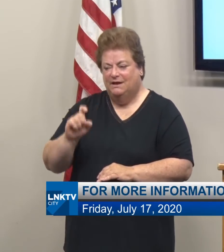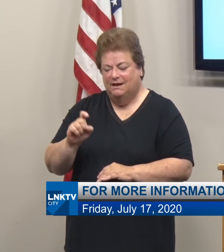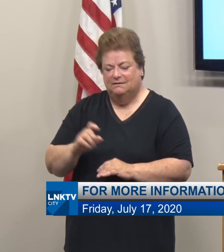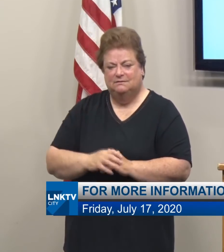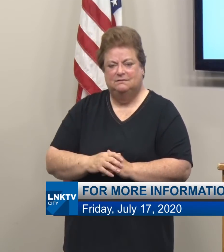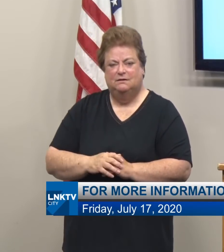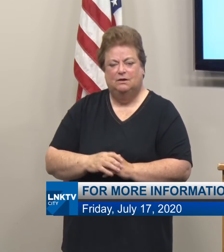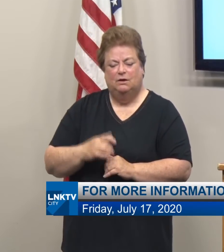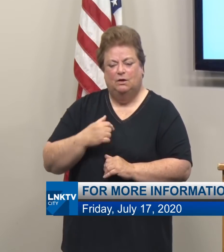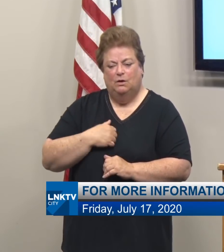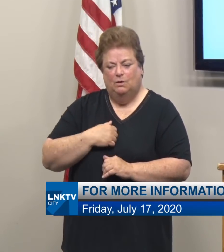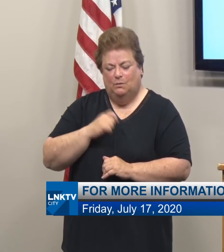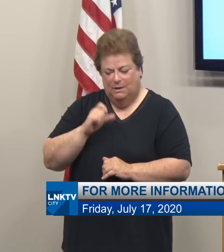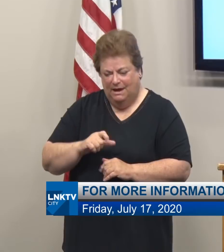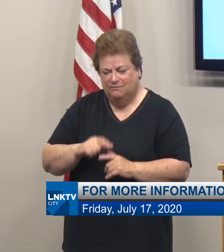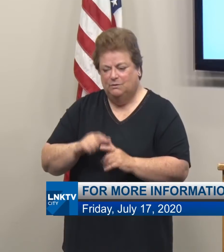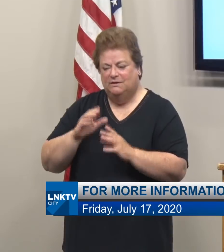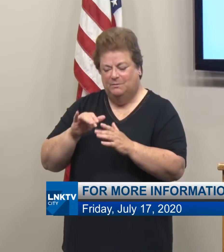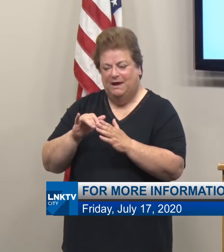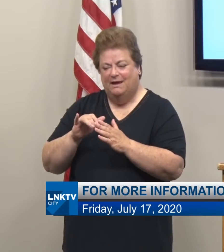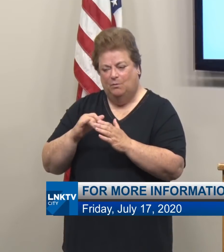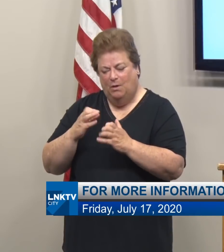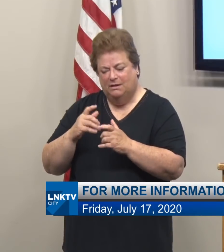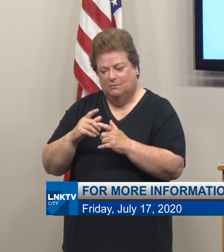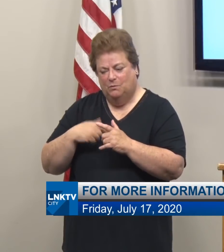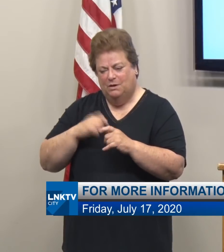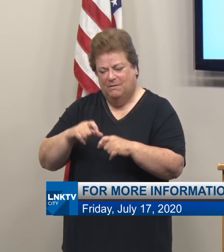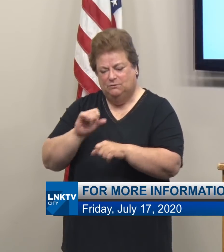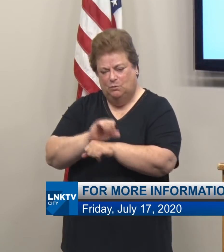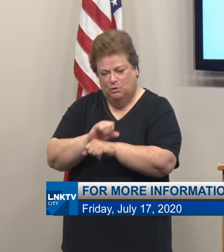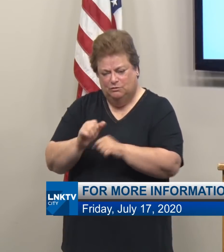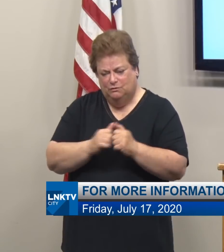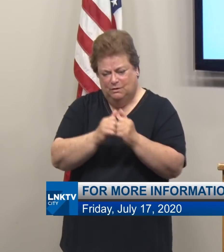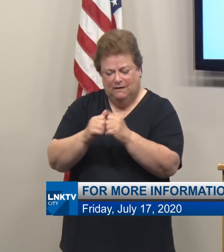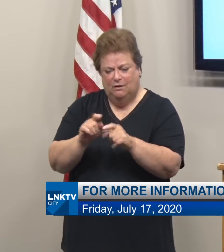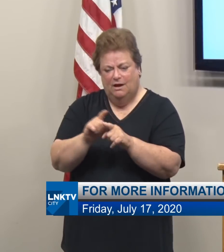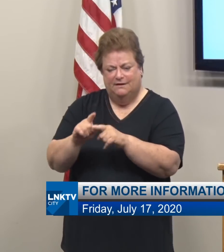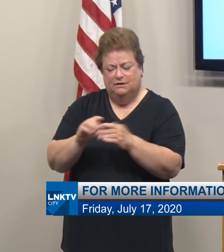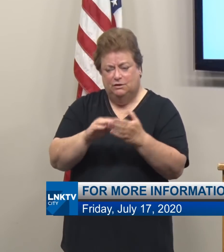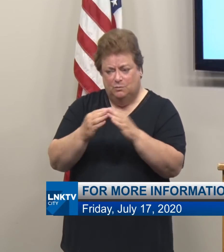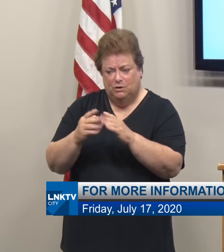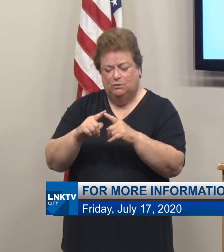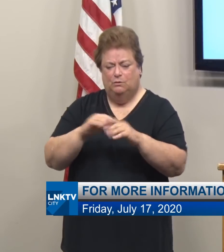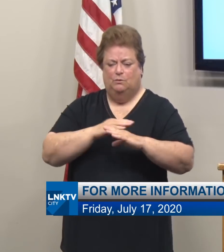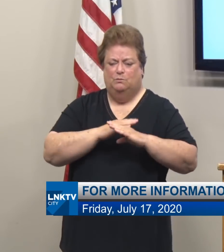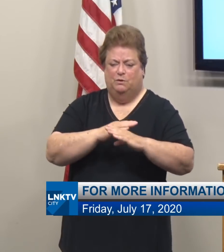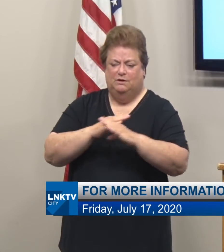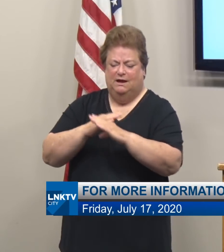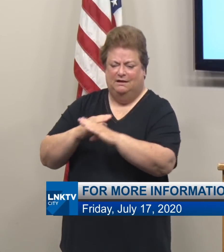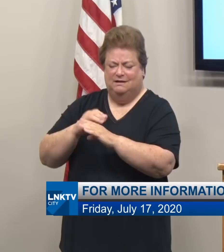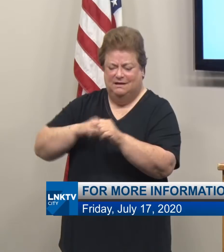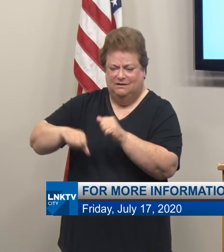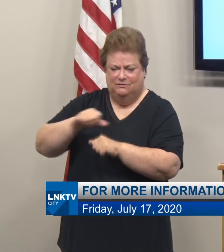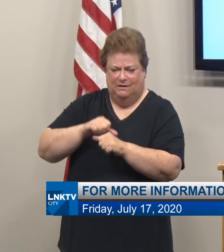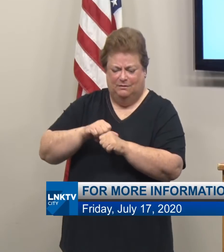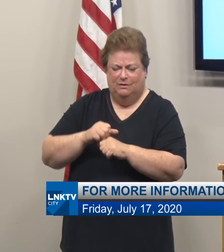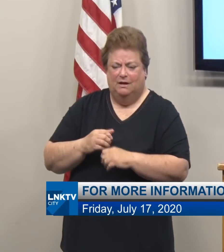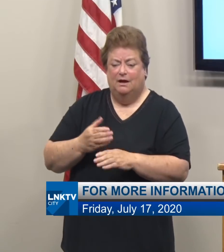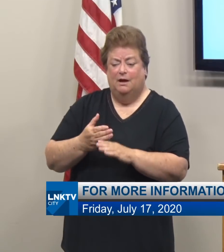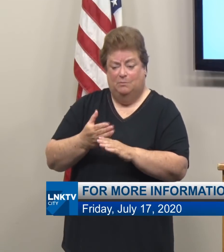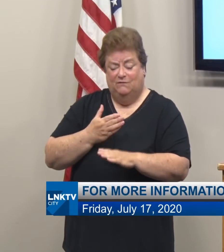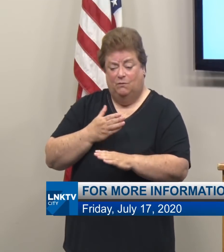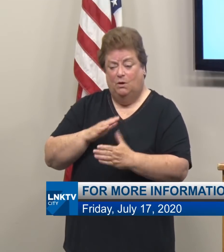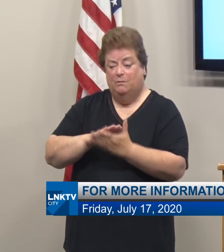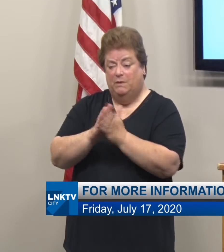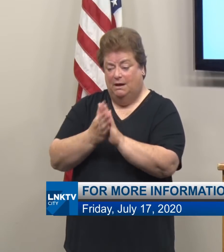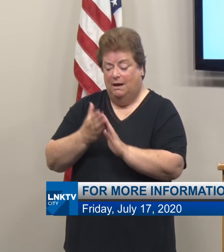that spreads exponentially. We must come together as a community to protect one another before things in Lincoln get as bad as they